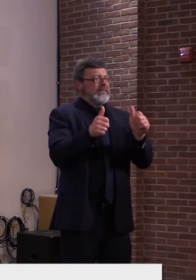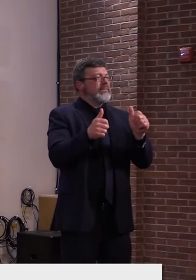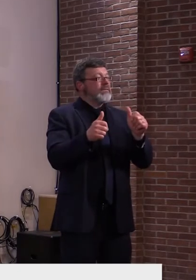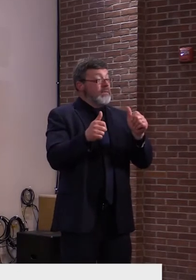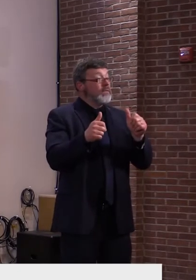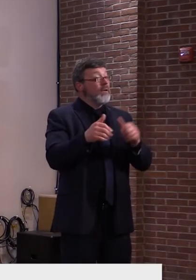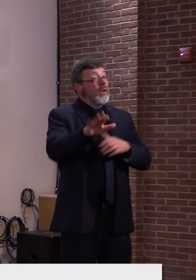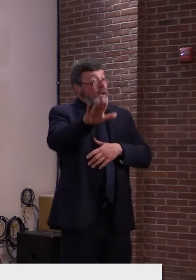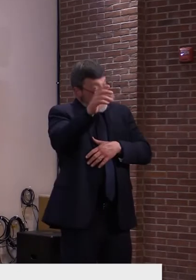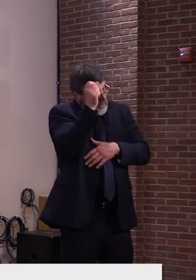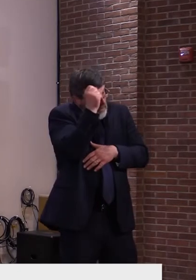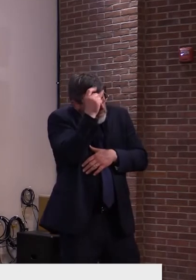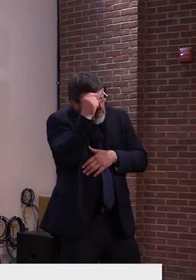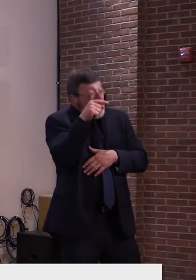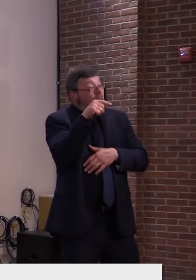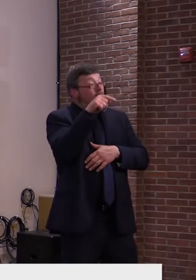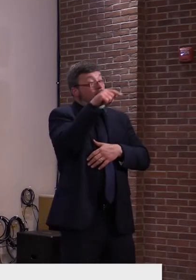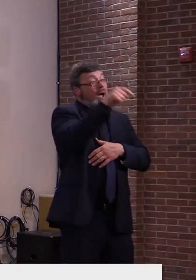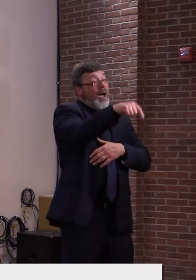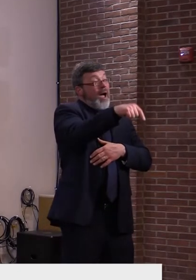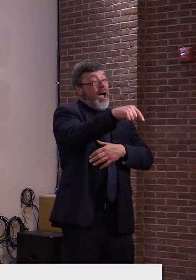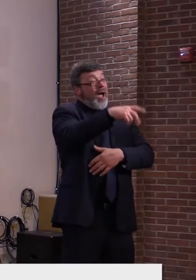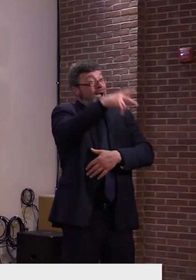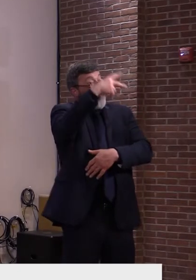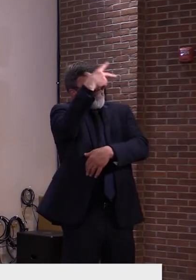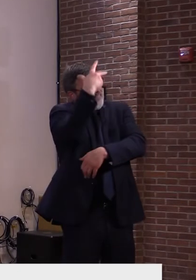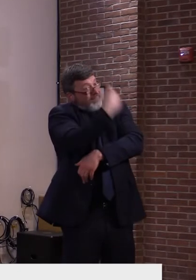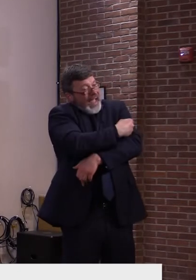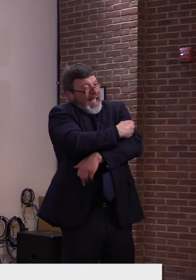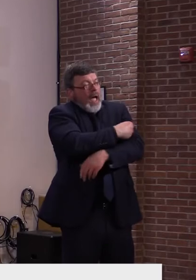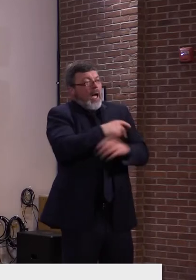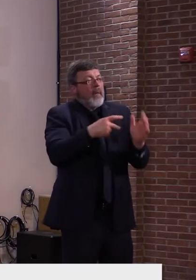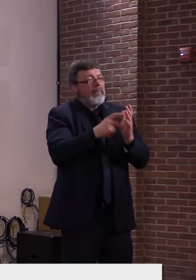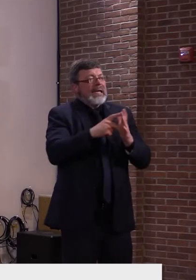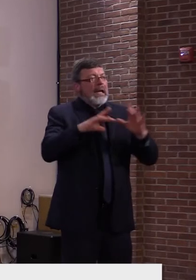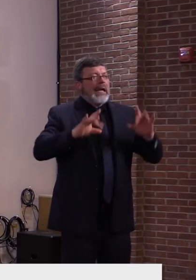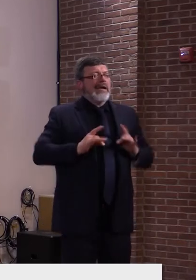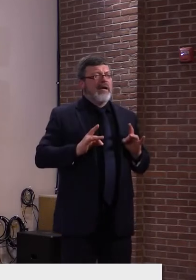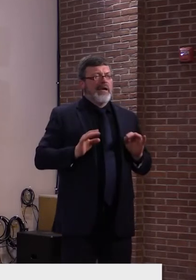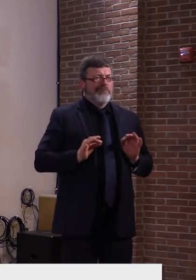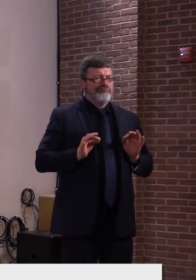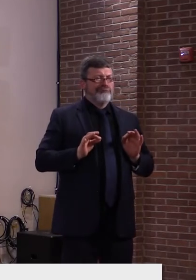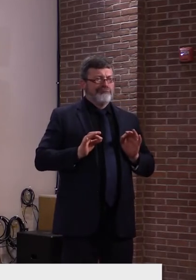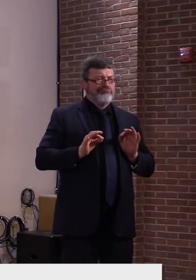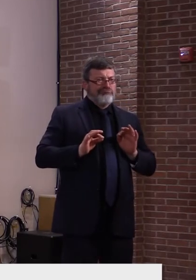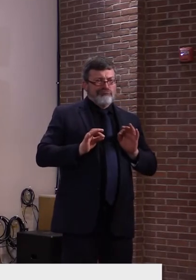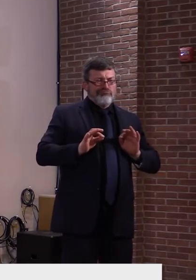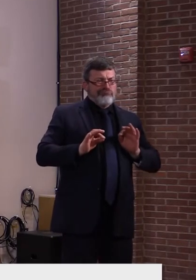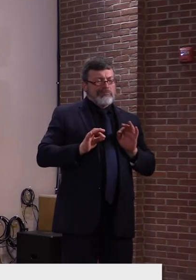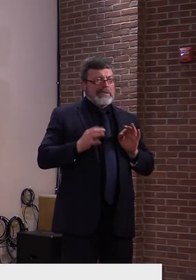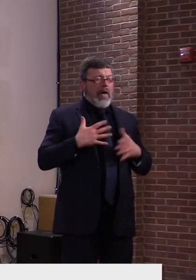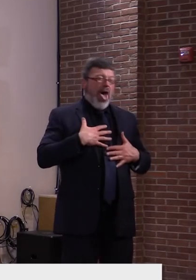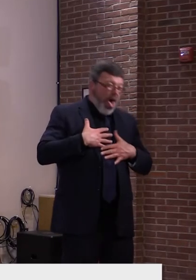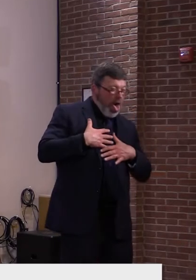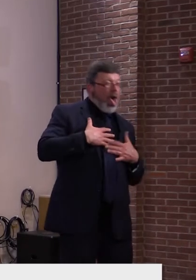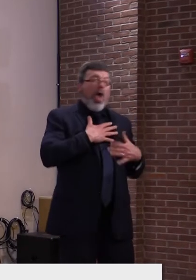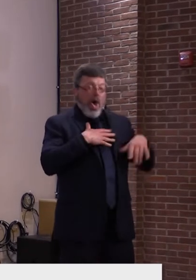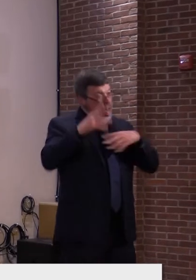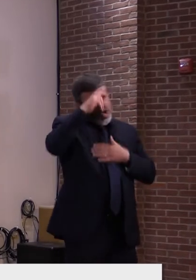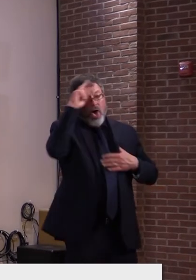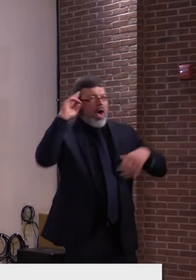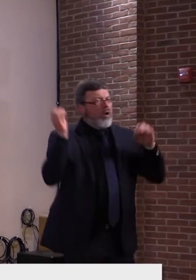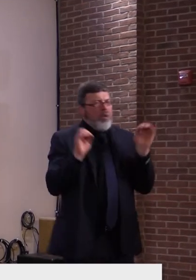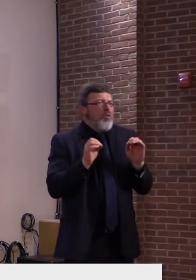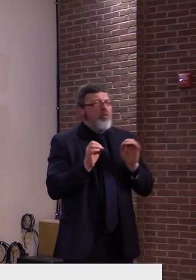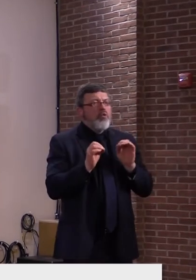serious outcomes, and it's doing a really good job of that. But in terms of becoming a case or becoming a positive